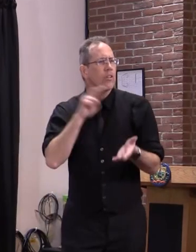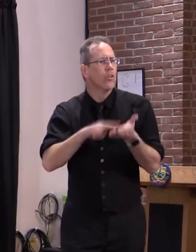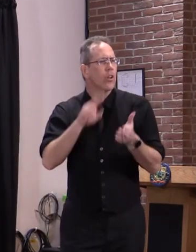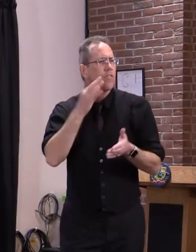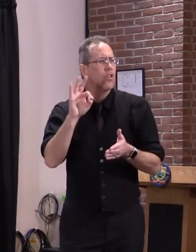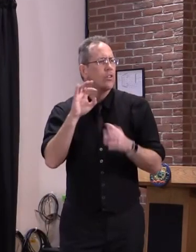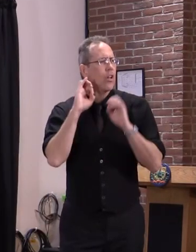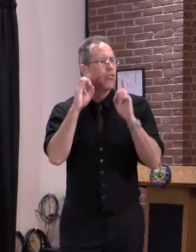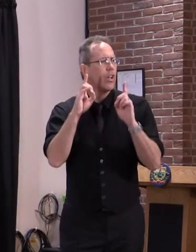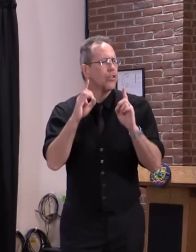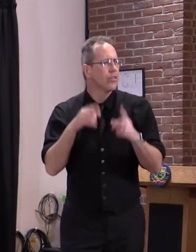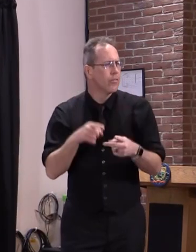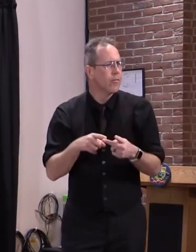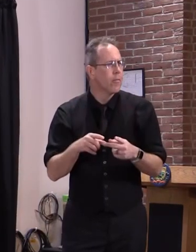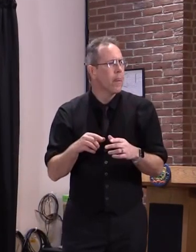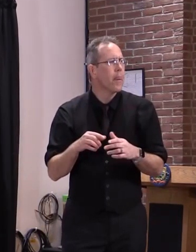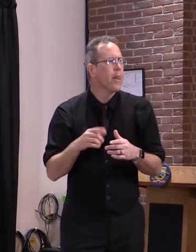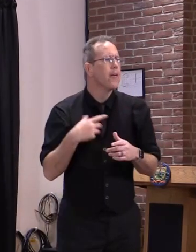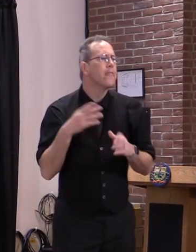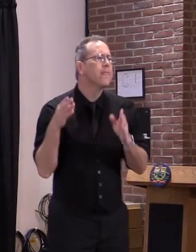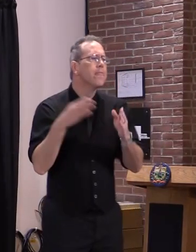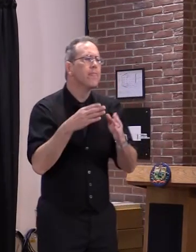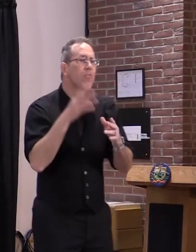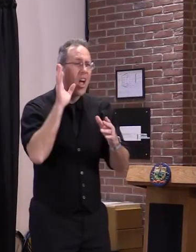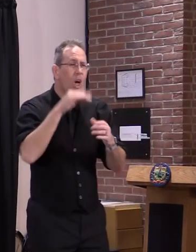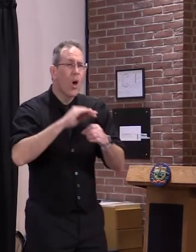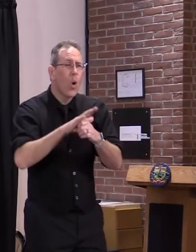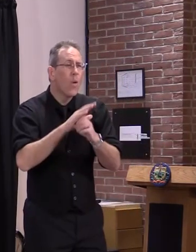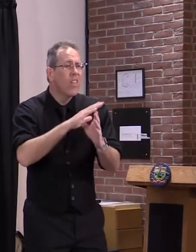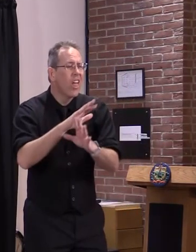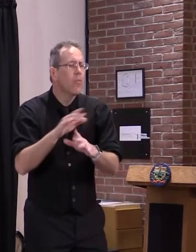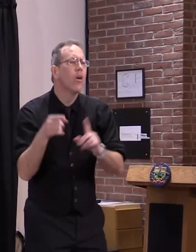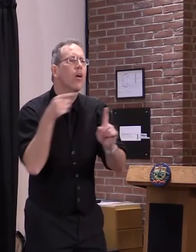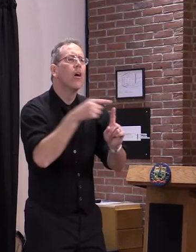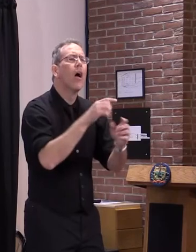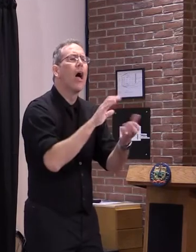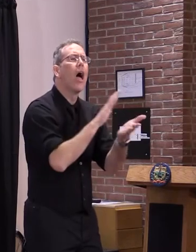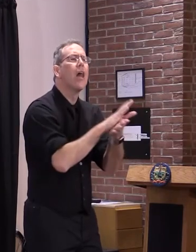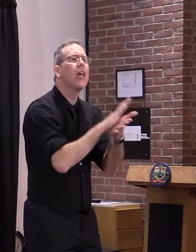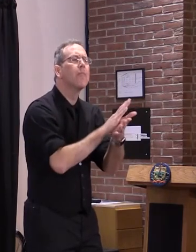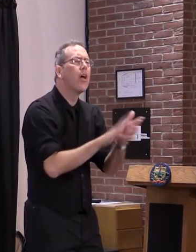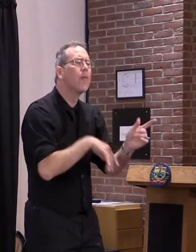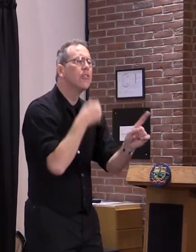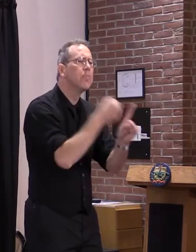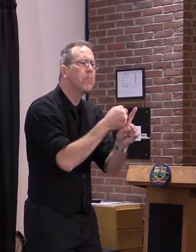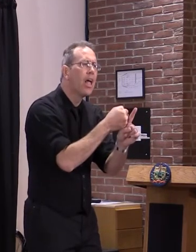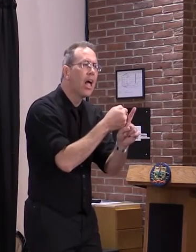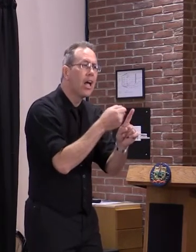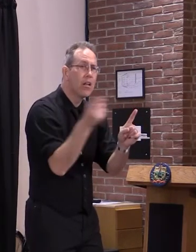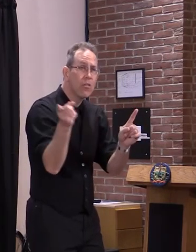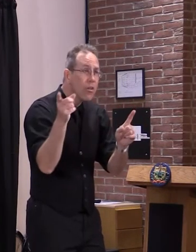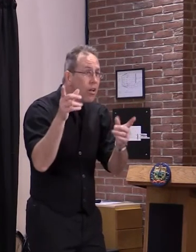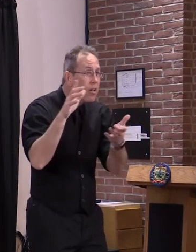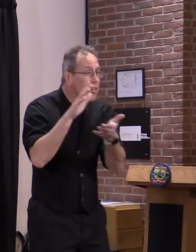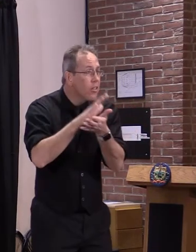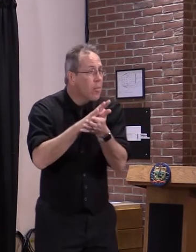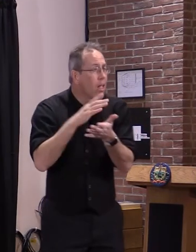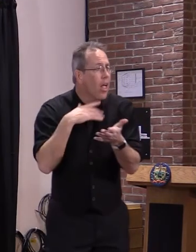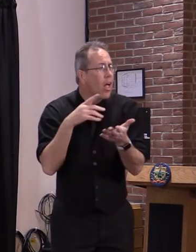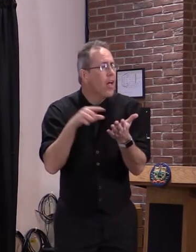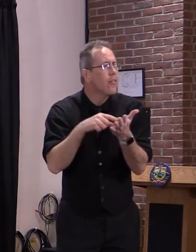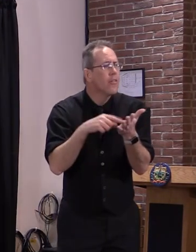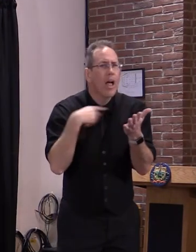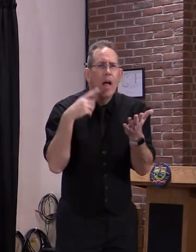wondering if AOE yet has enough data to be able to describe the scope and impact of